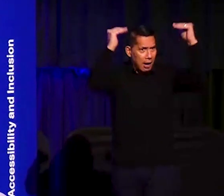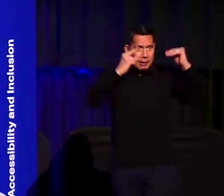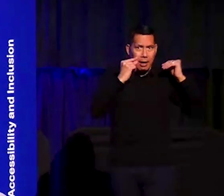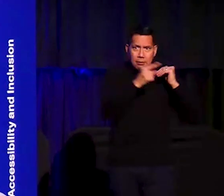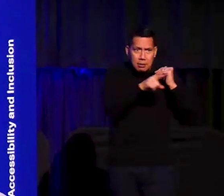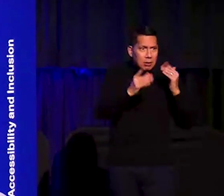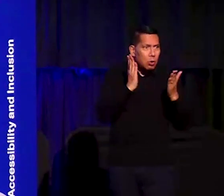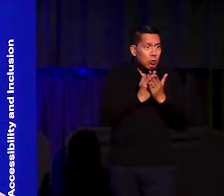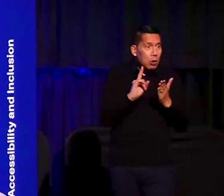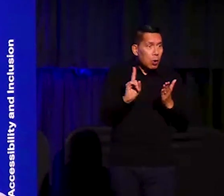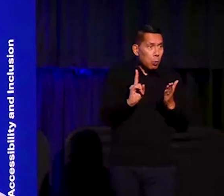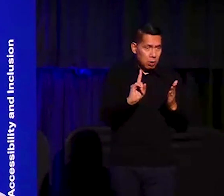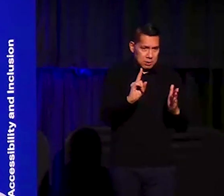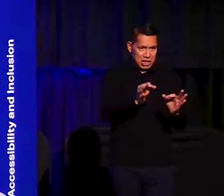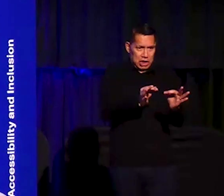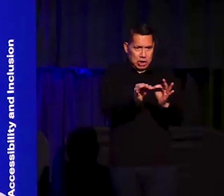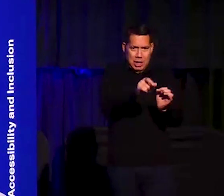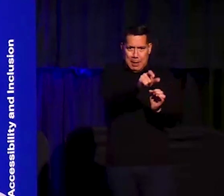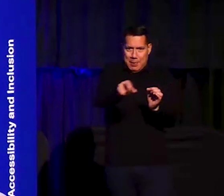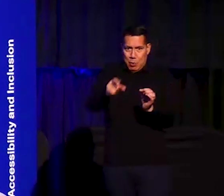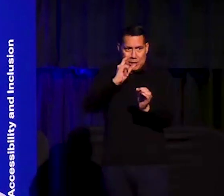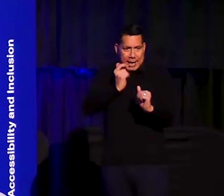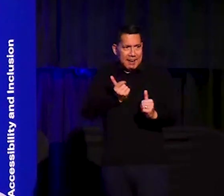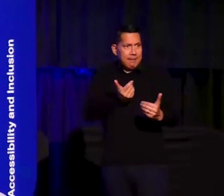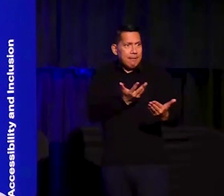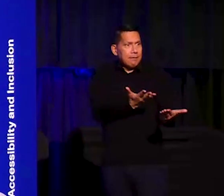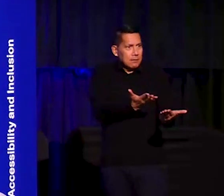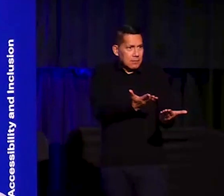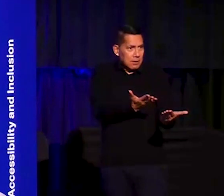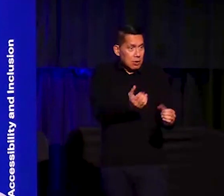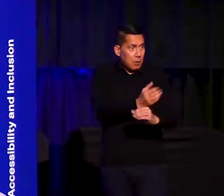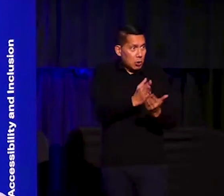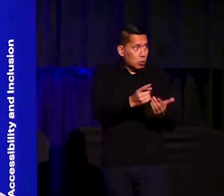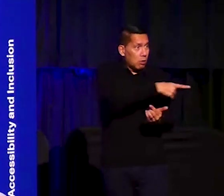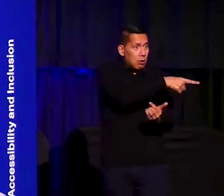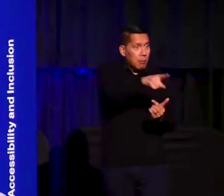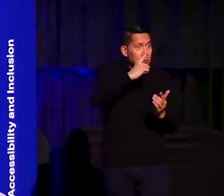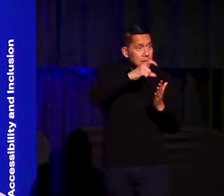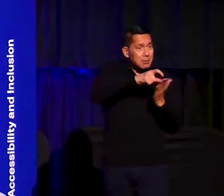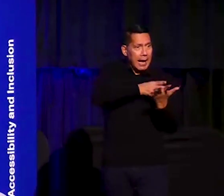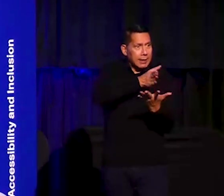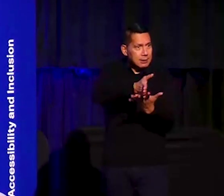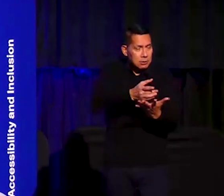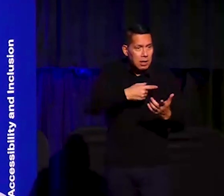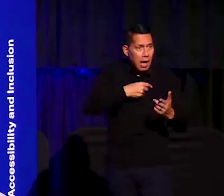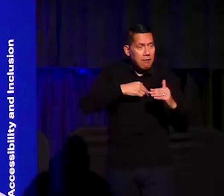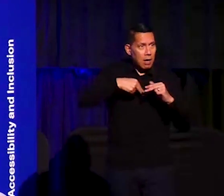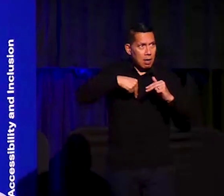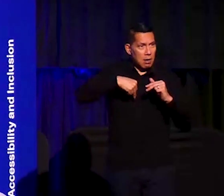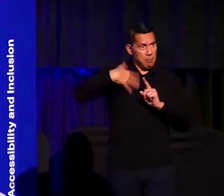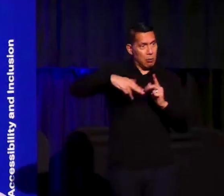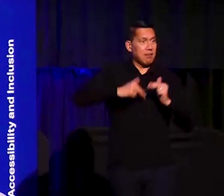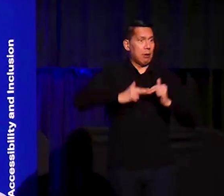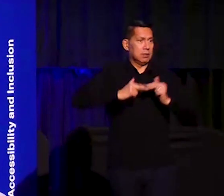to really bring what designers can only bring to the accessibility community. I have a background as a dev. I